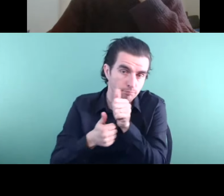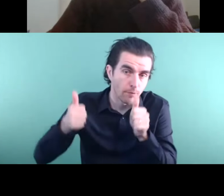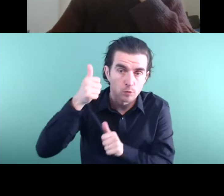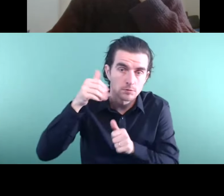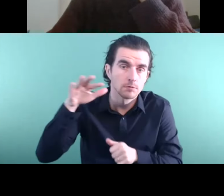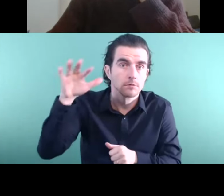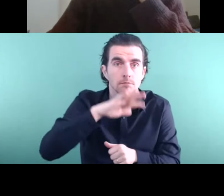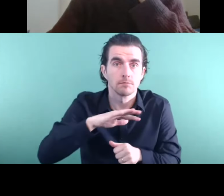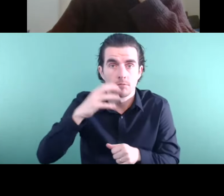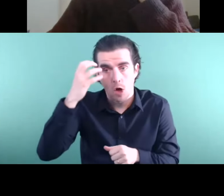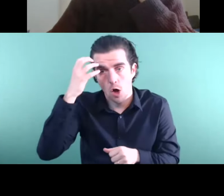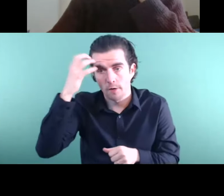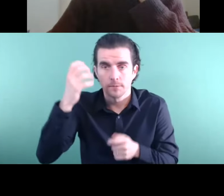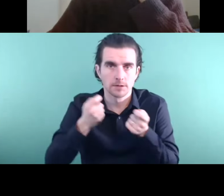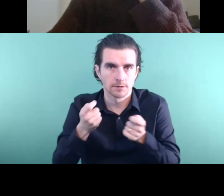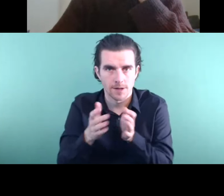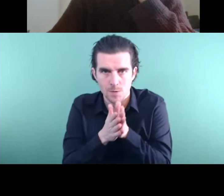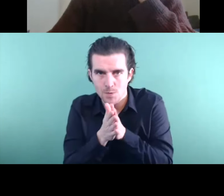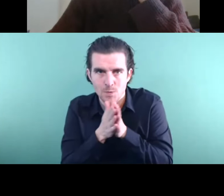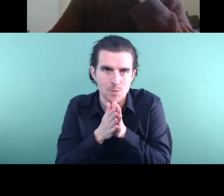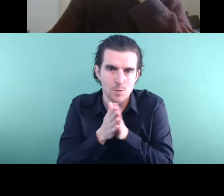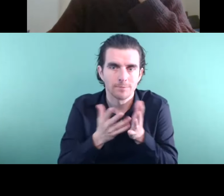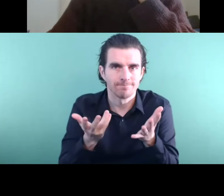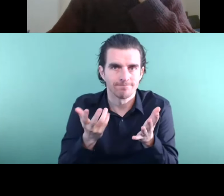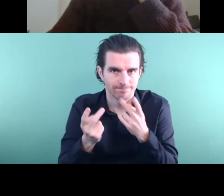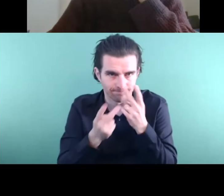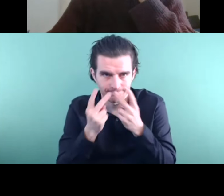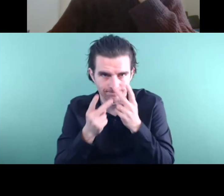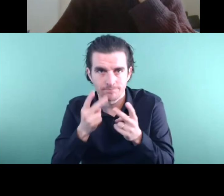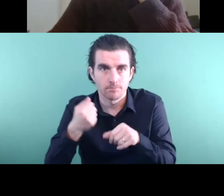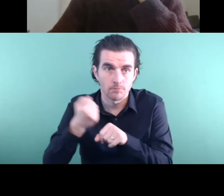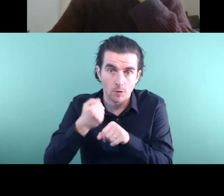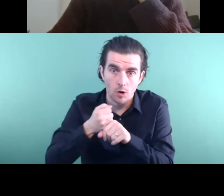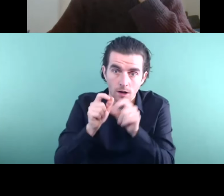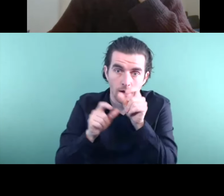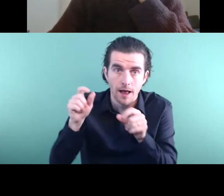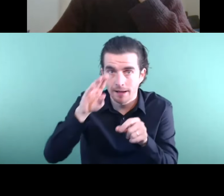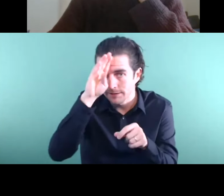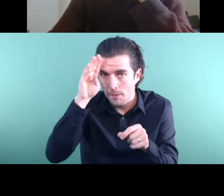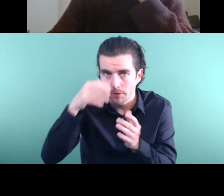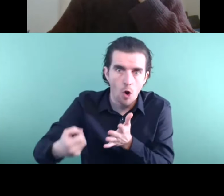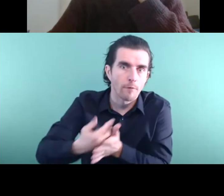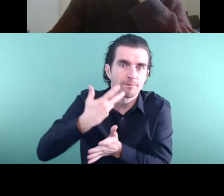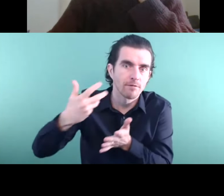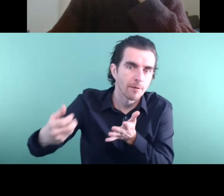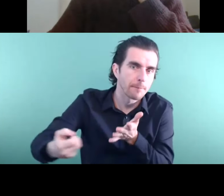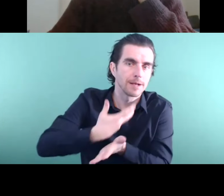brings me to my final slide. How can academics influence